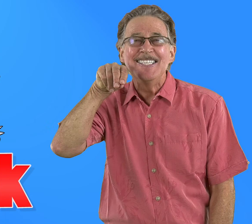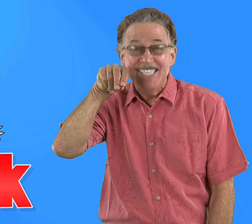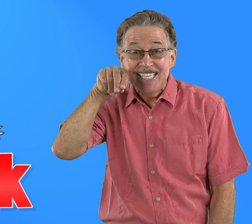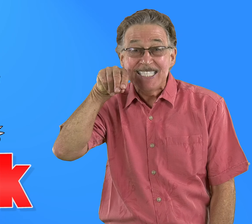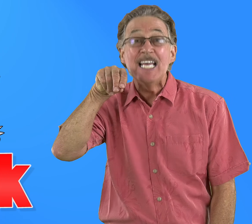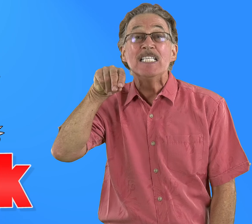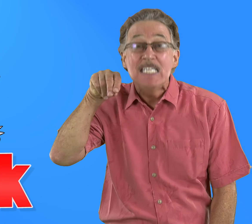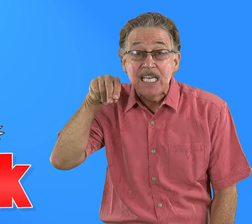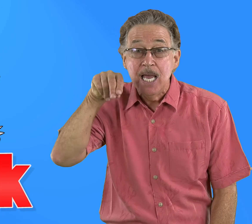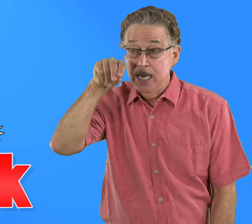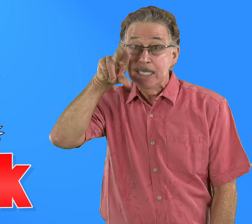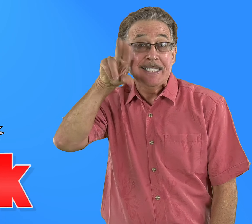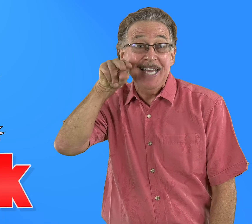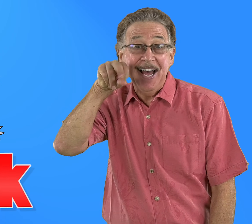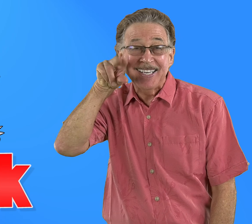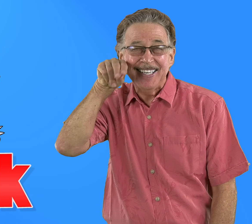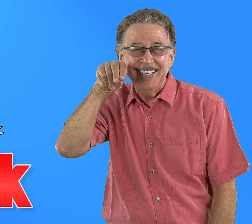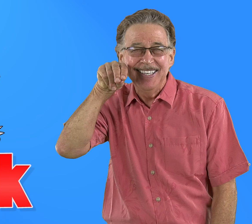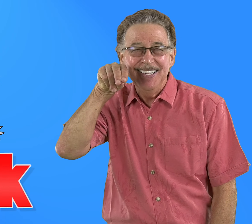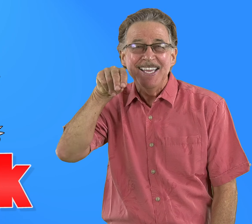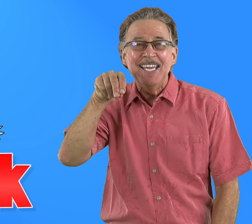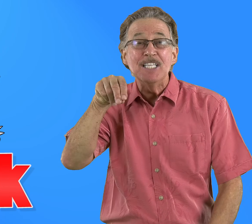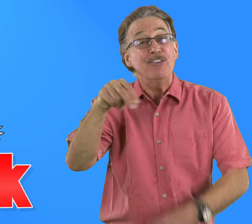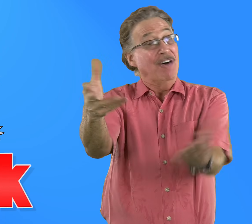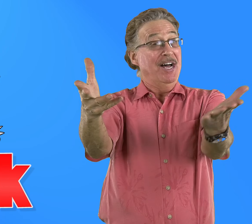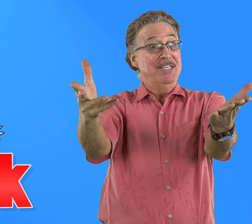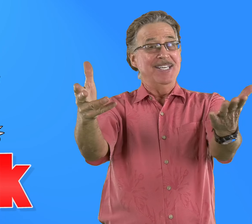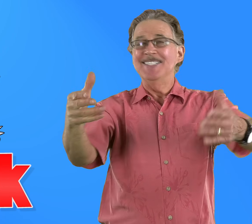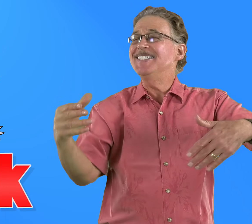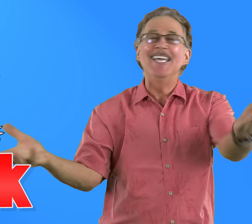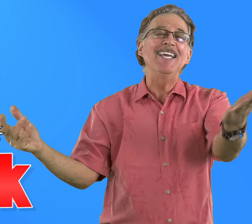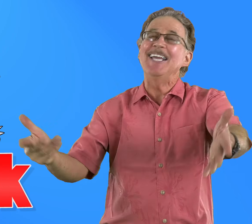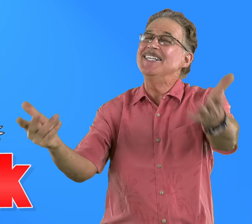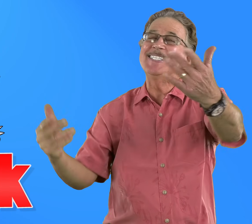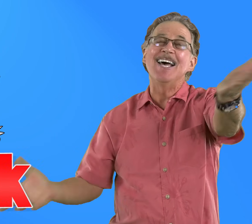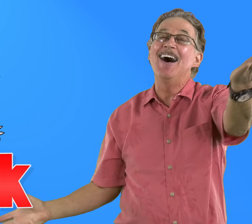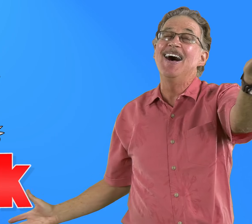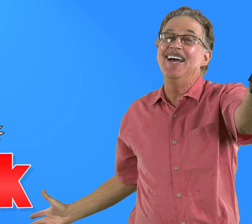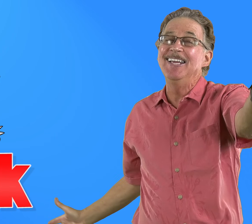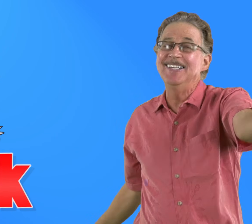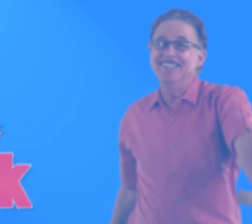D says D. Duck. It's fun to sing and sign.